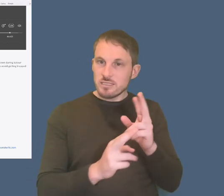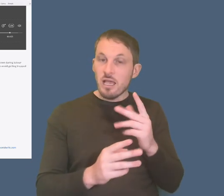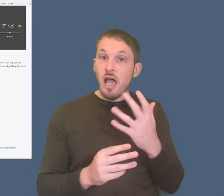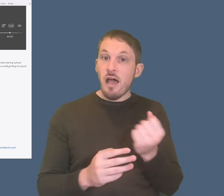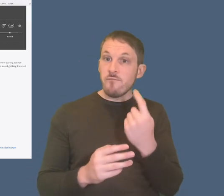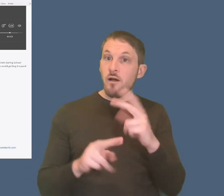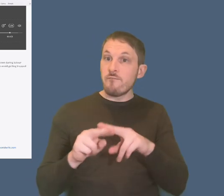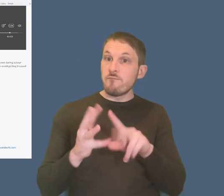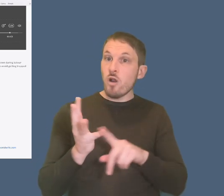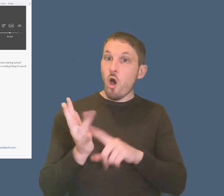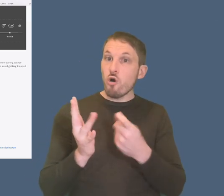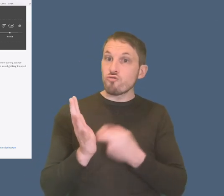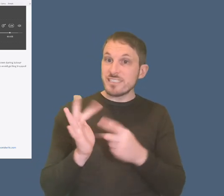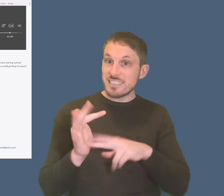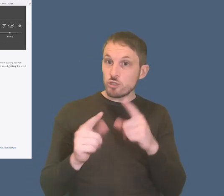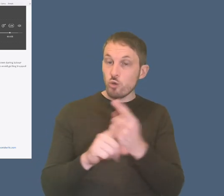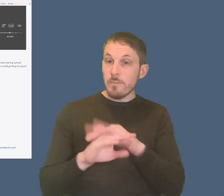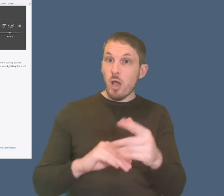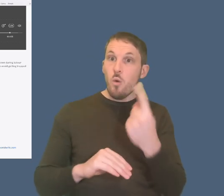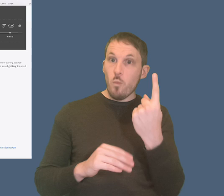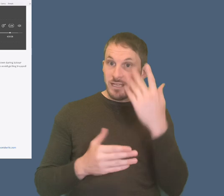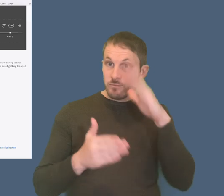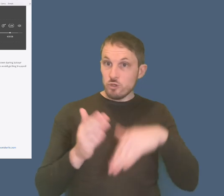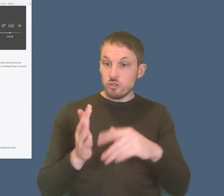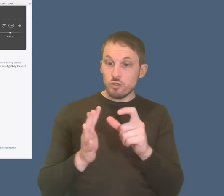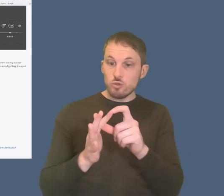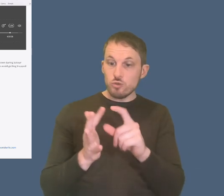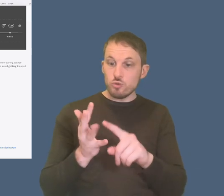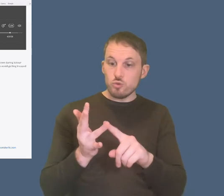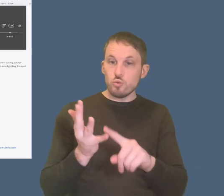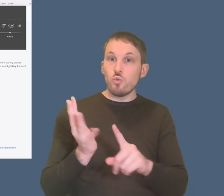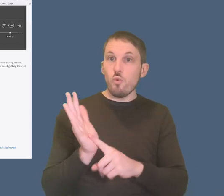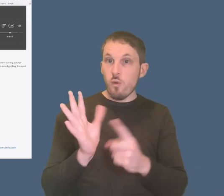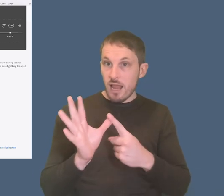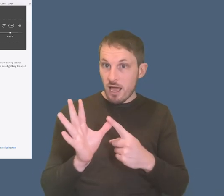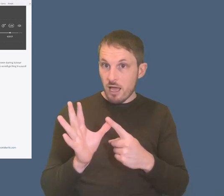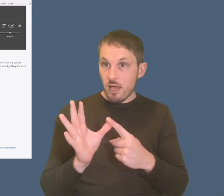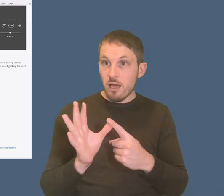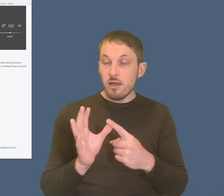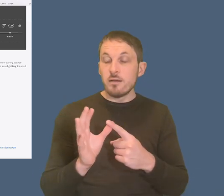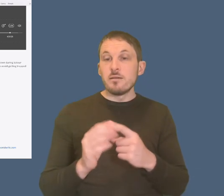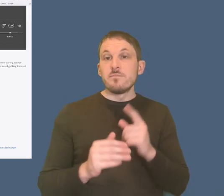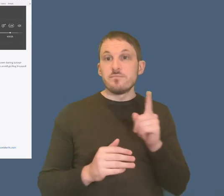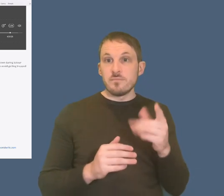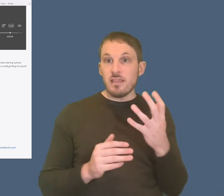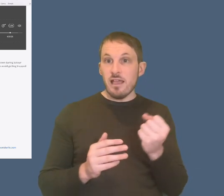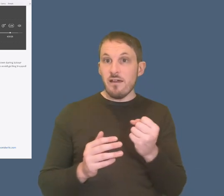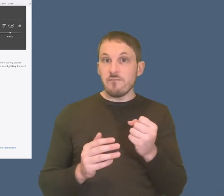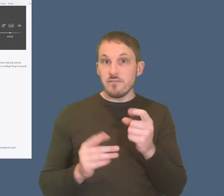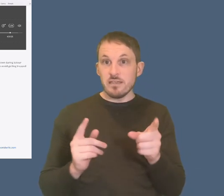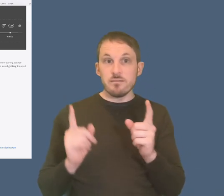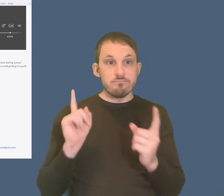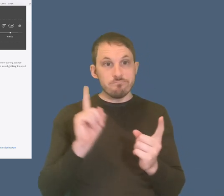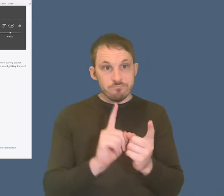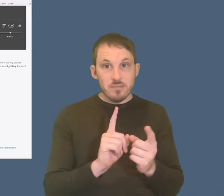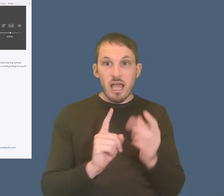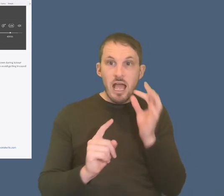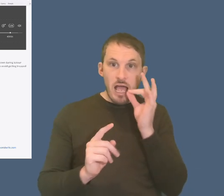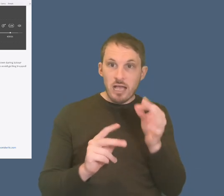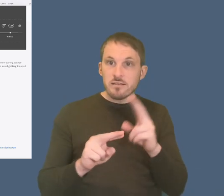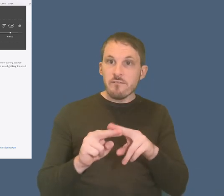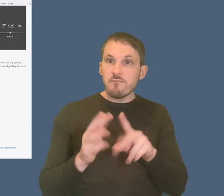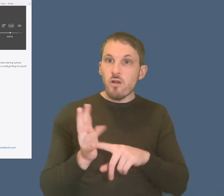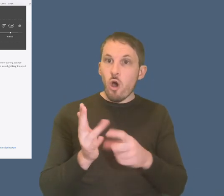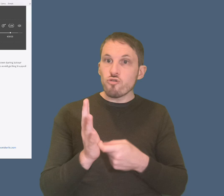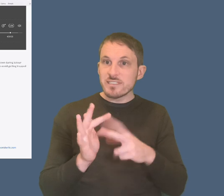doula who arrived during the time of the lithotomy challenge and who came and asked Florence, how are you feeling? Is